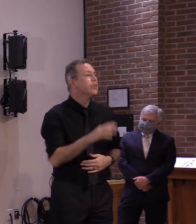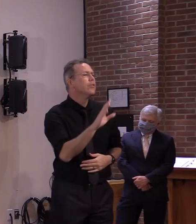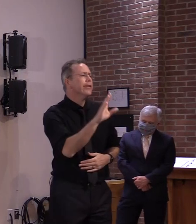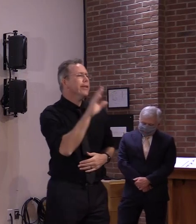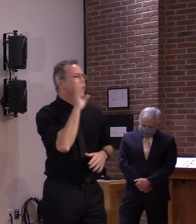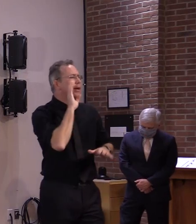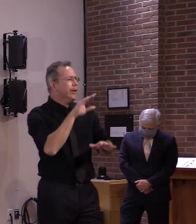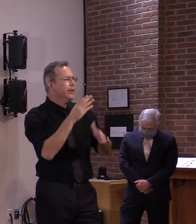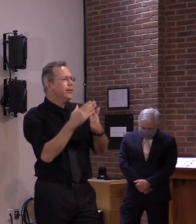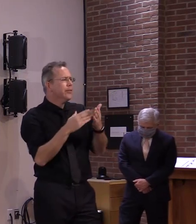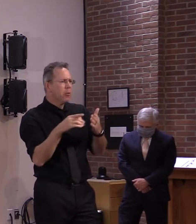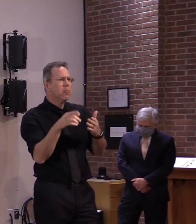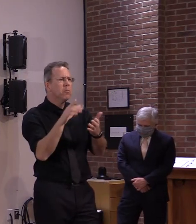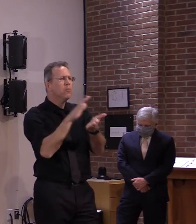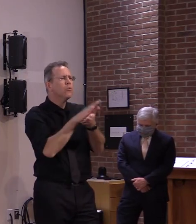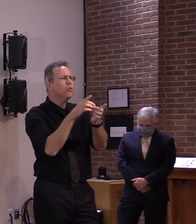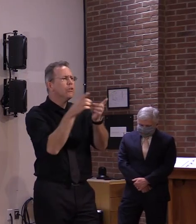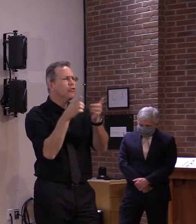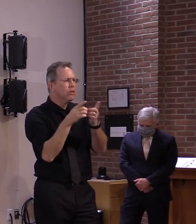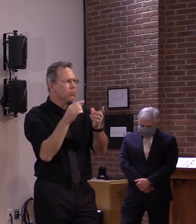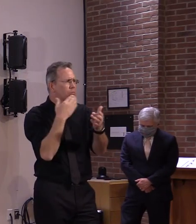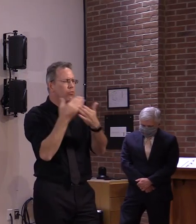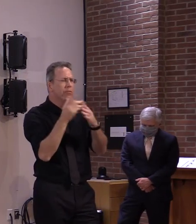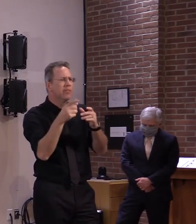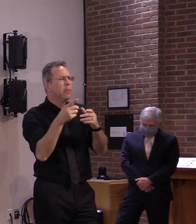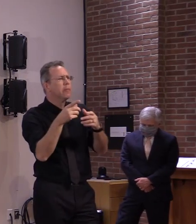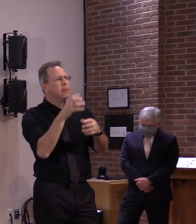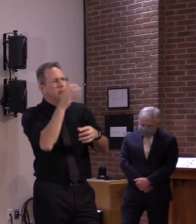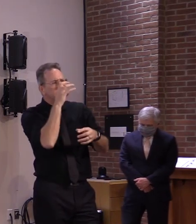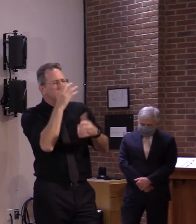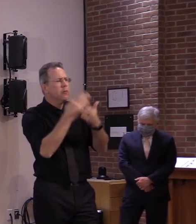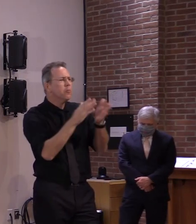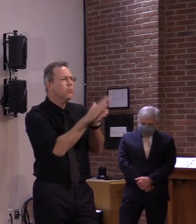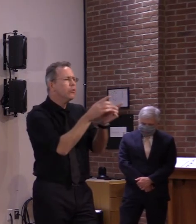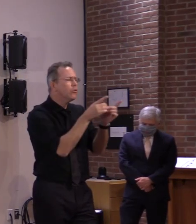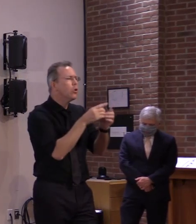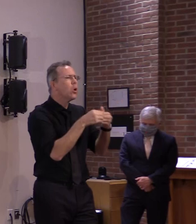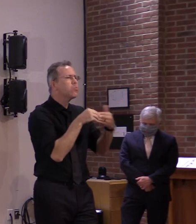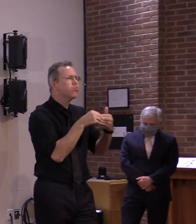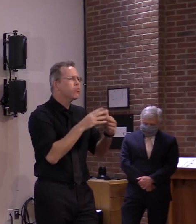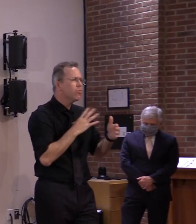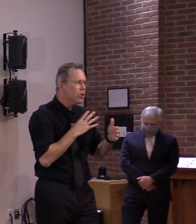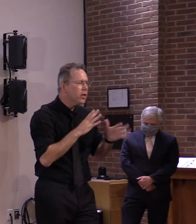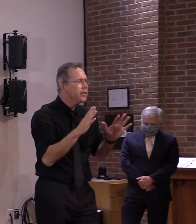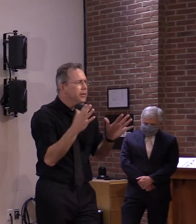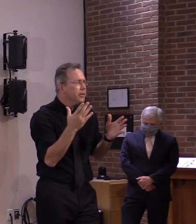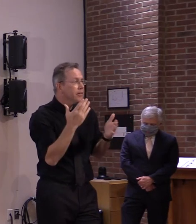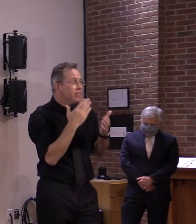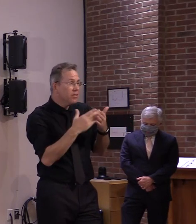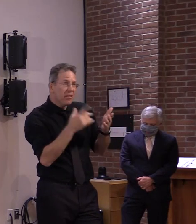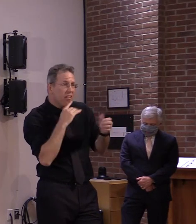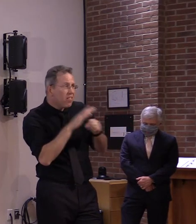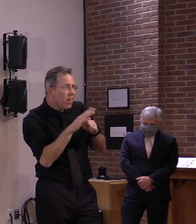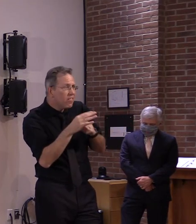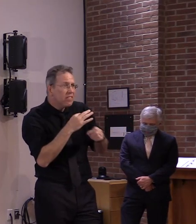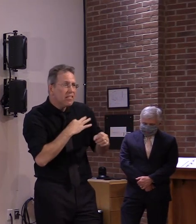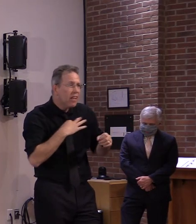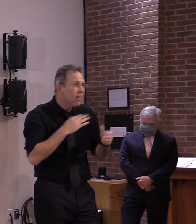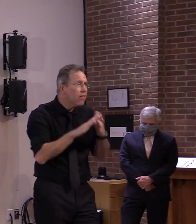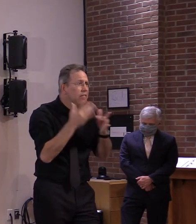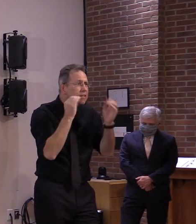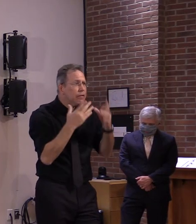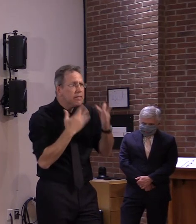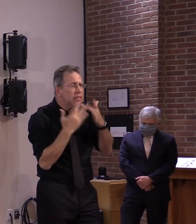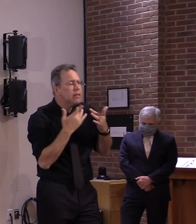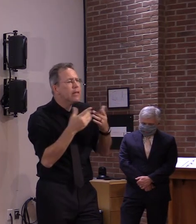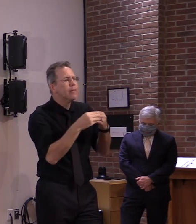are, have to be flexible and creative to adapt to as staff are available or not. And certainly, as I've